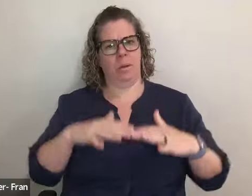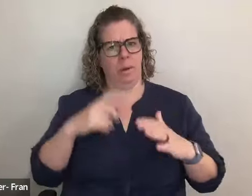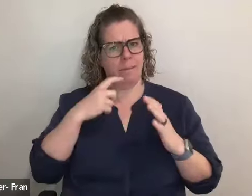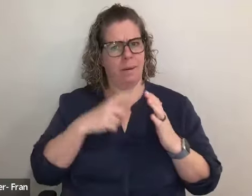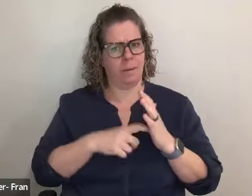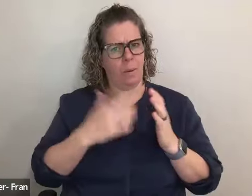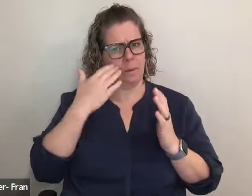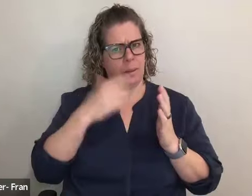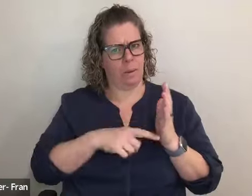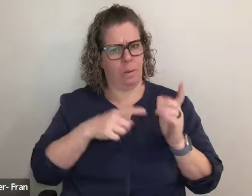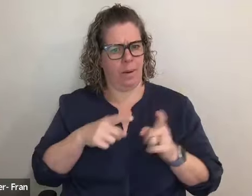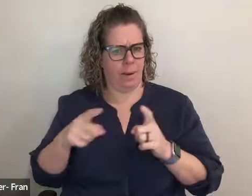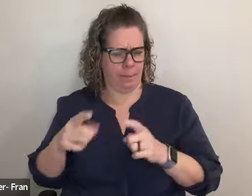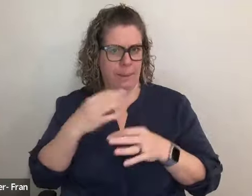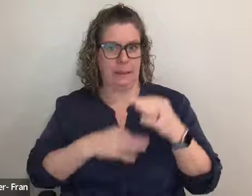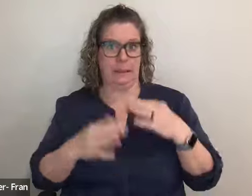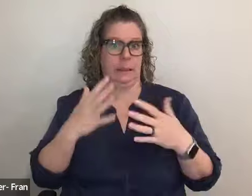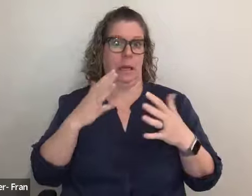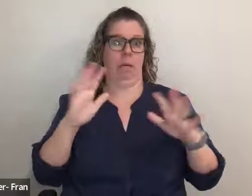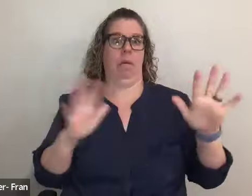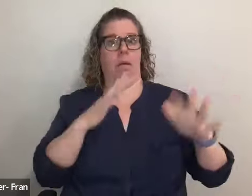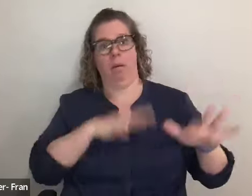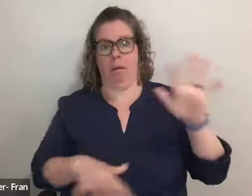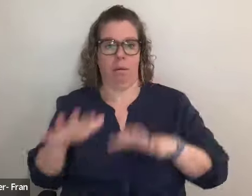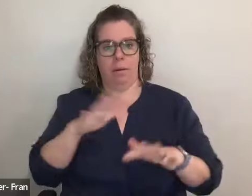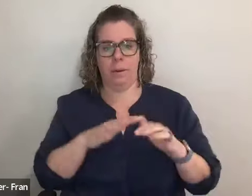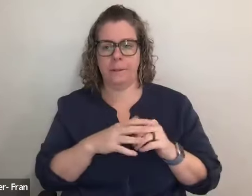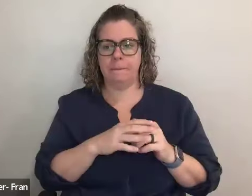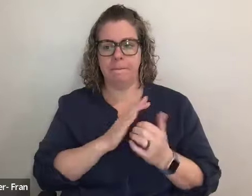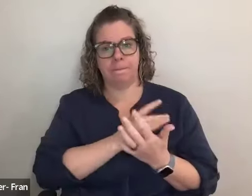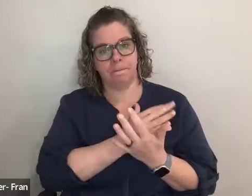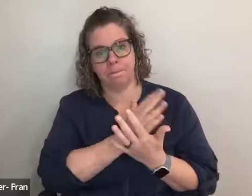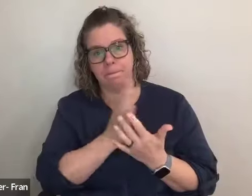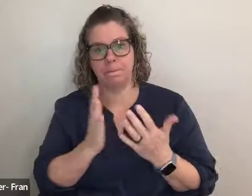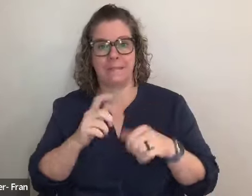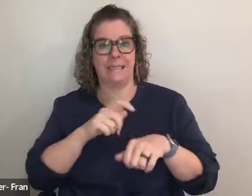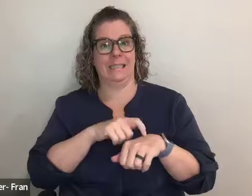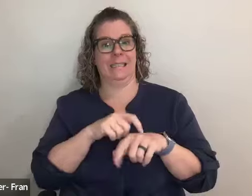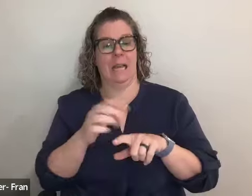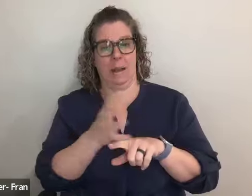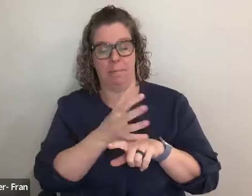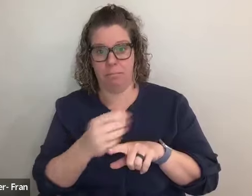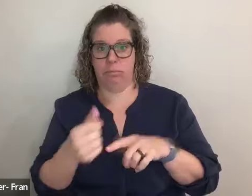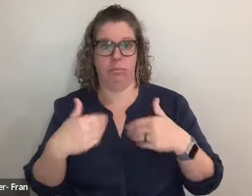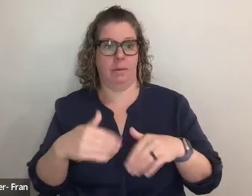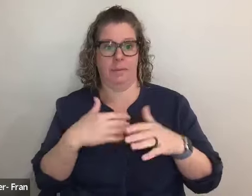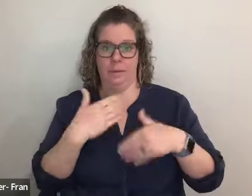and pay attention. All right, we're just going to keep flying because I just realized time is blowing past